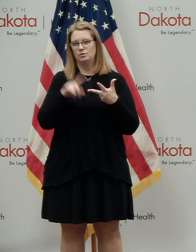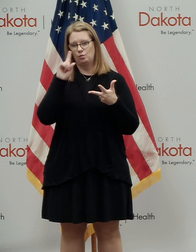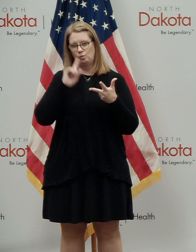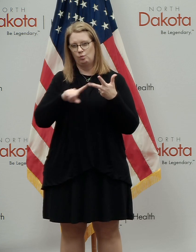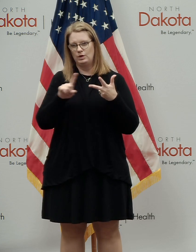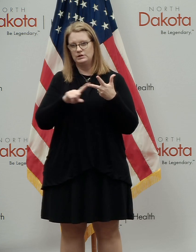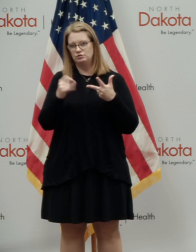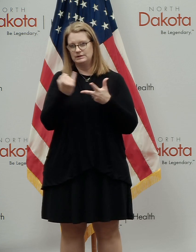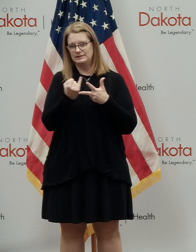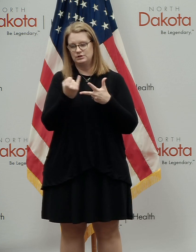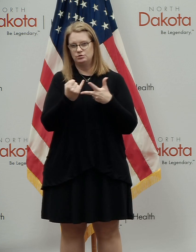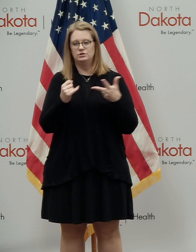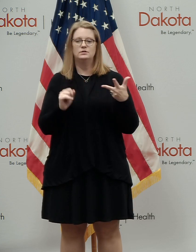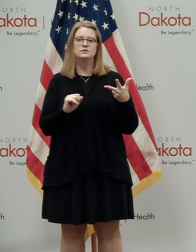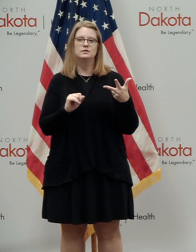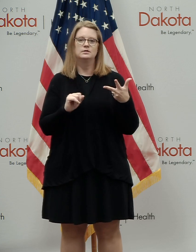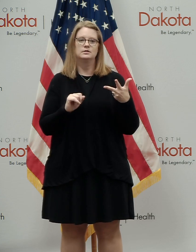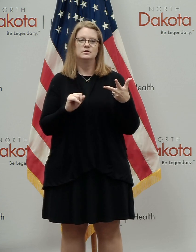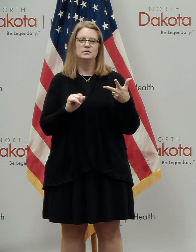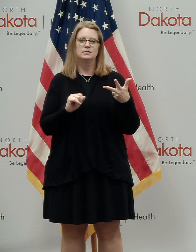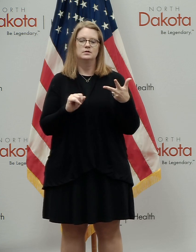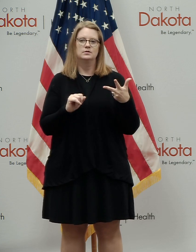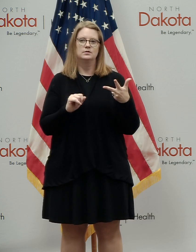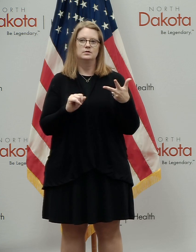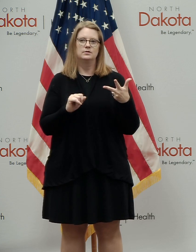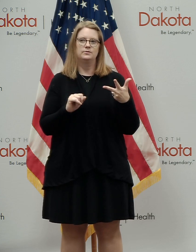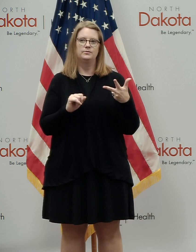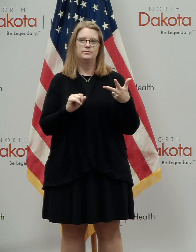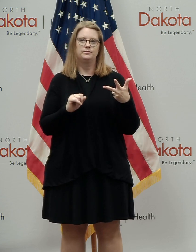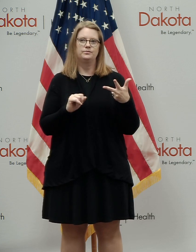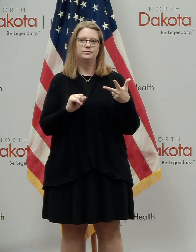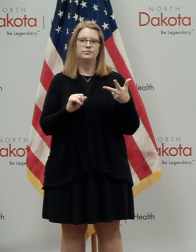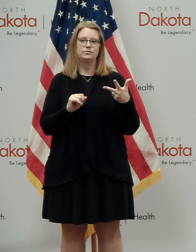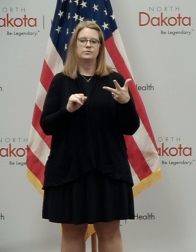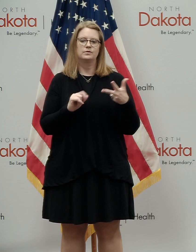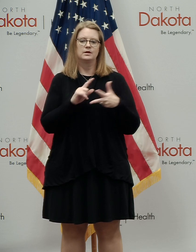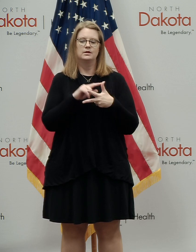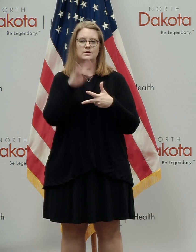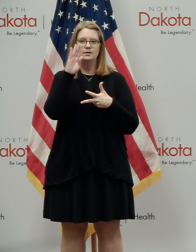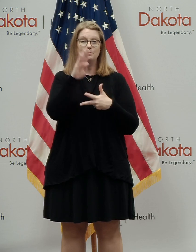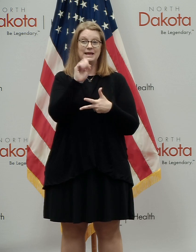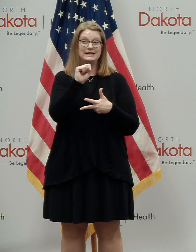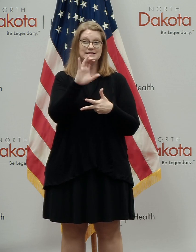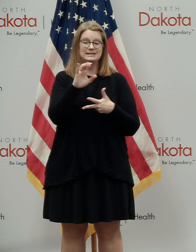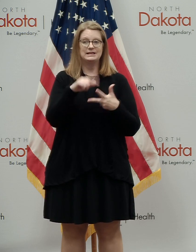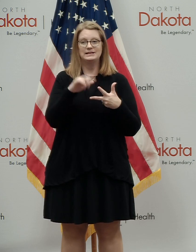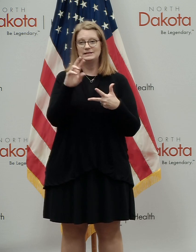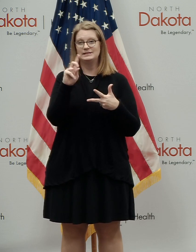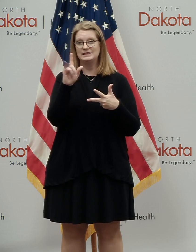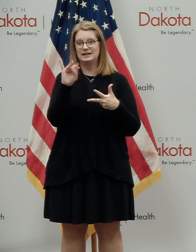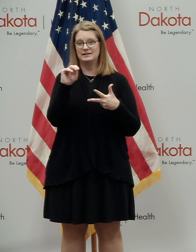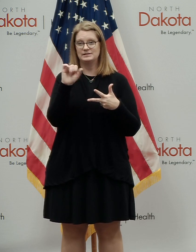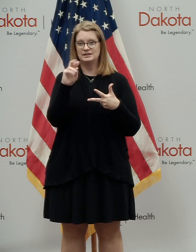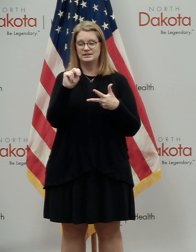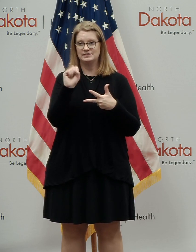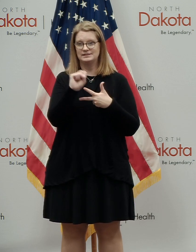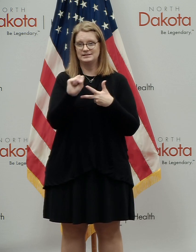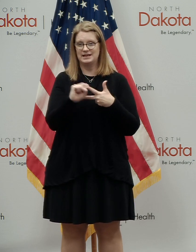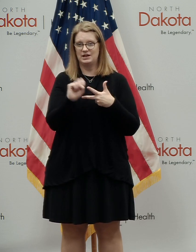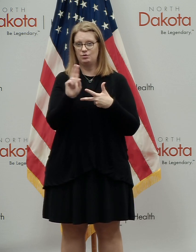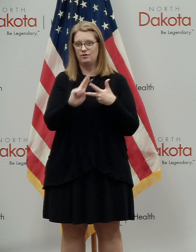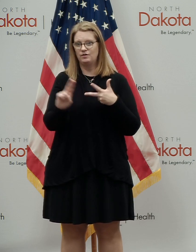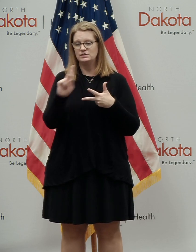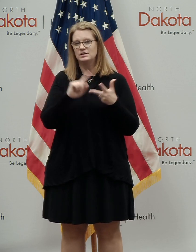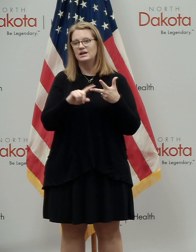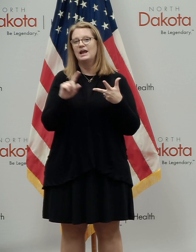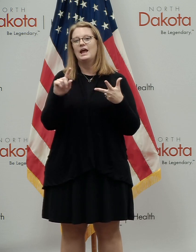research institutions. The 3 finalist videos came from Bismarck State College, Dickinson State University, and the University of North